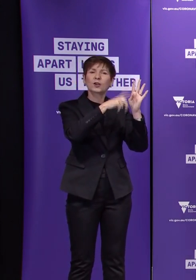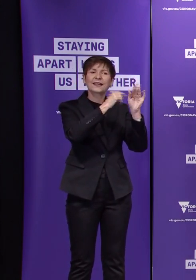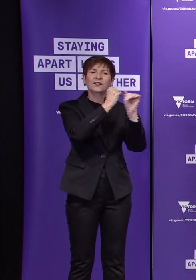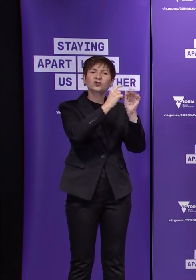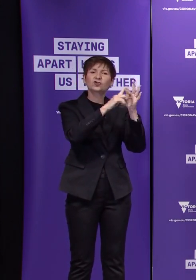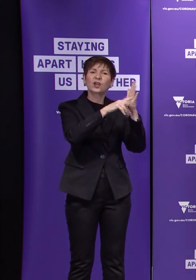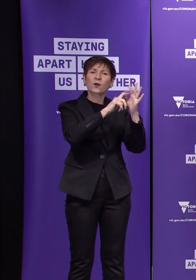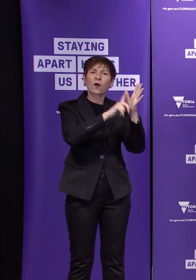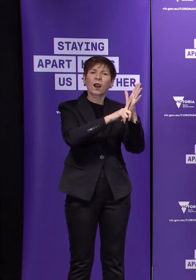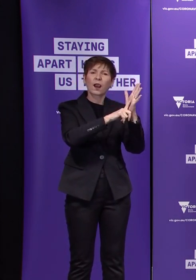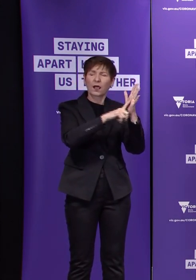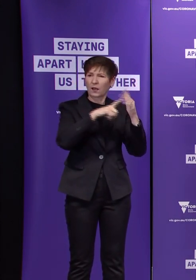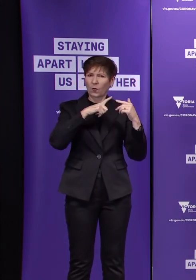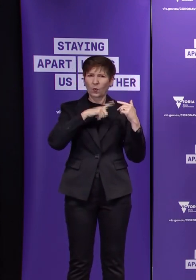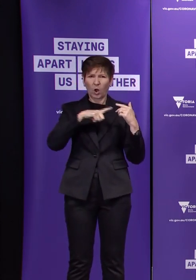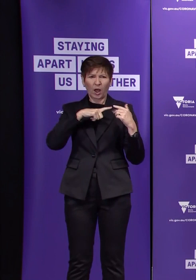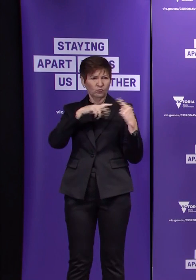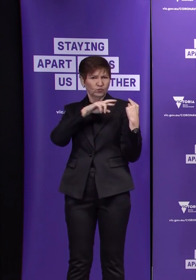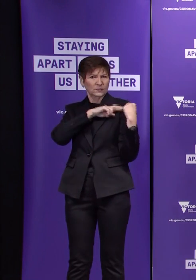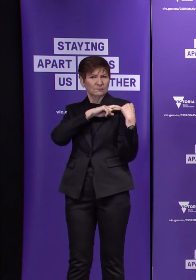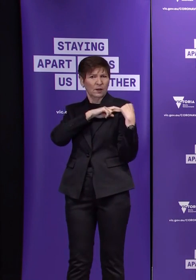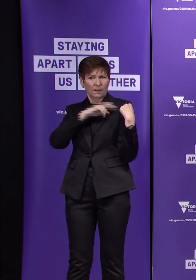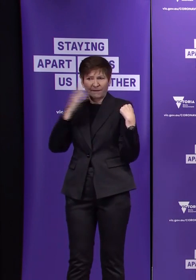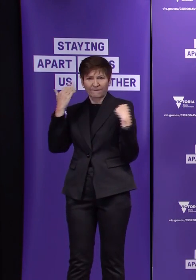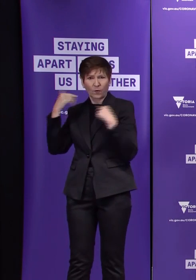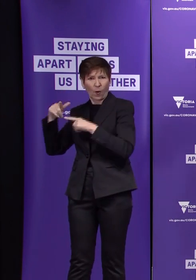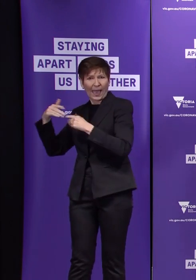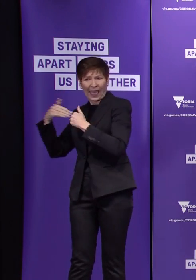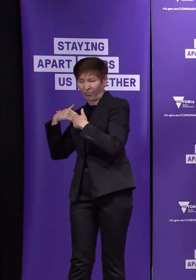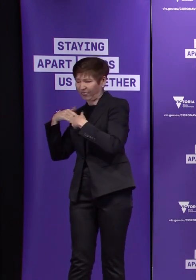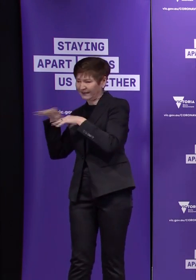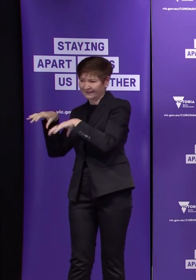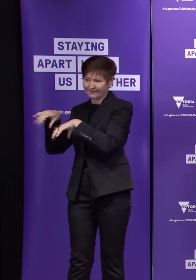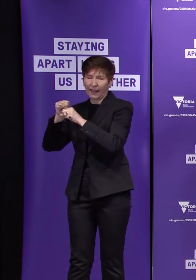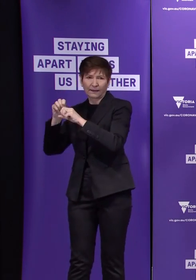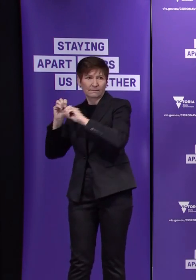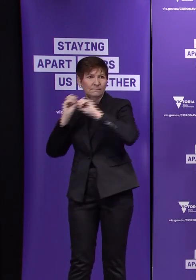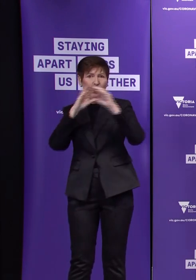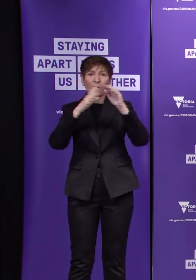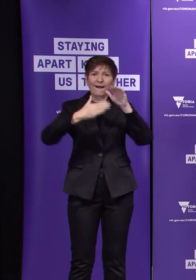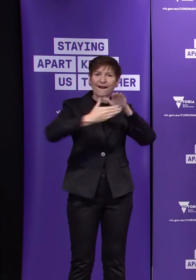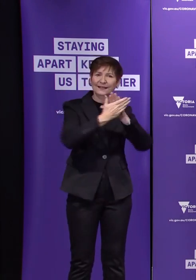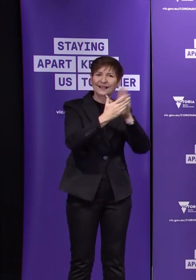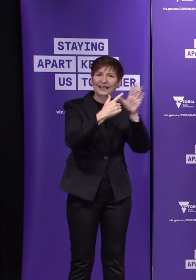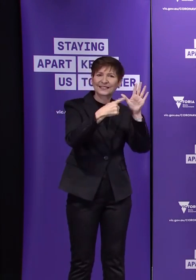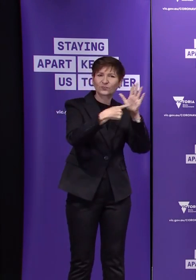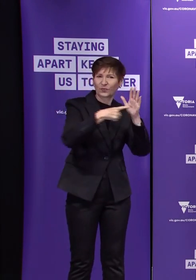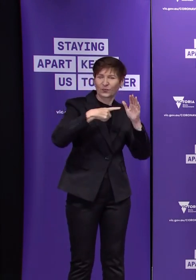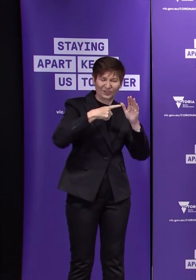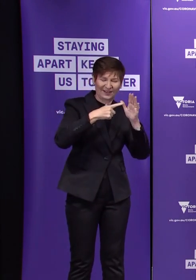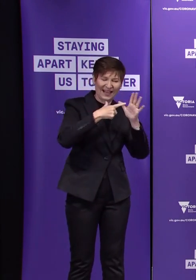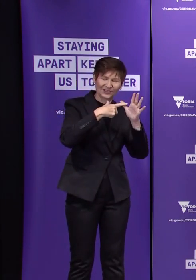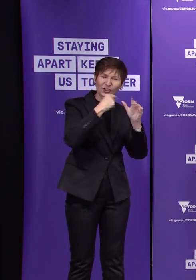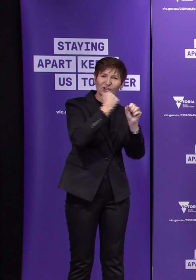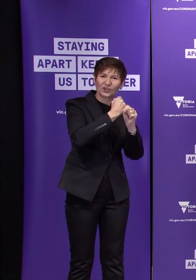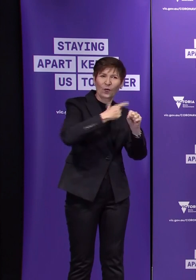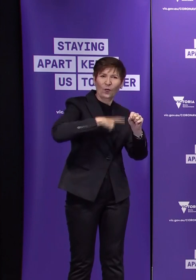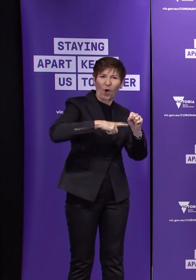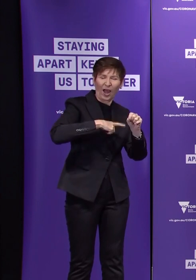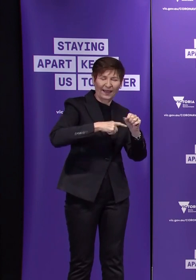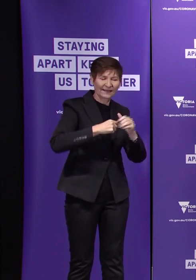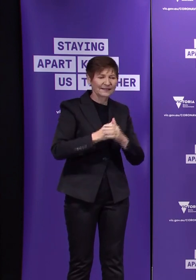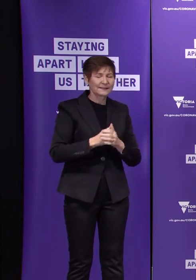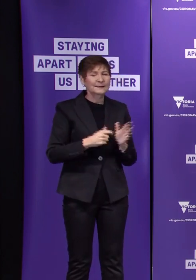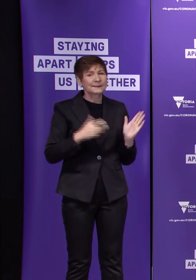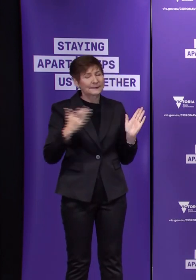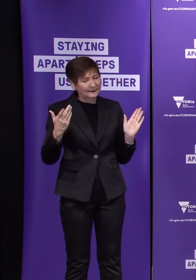No, I wouldn't put it that way. What I'd say is that this program has been reset and is now under the management and function of, under the command and control